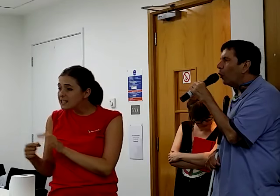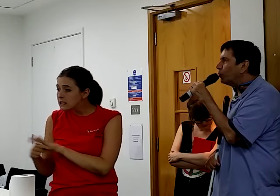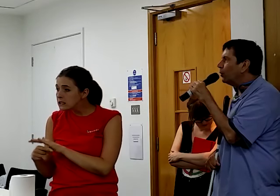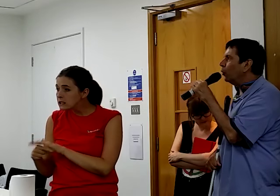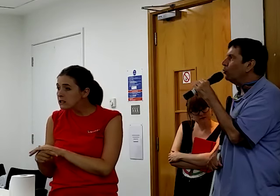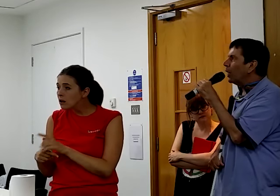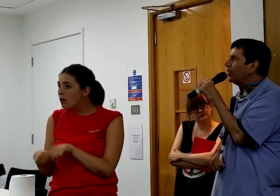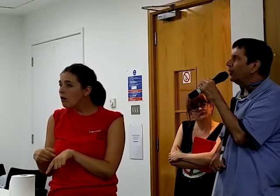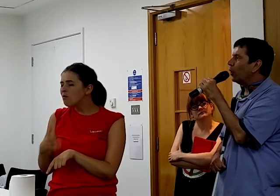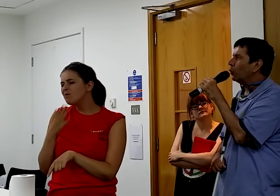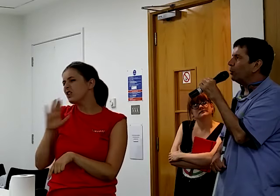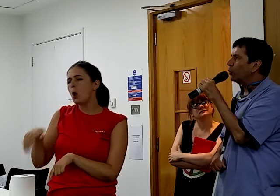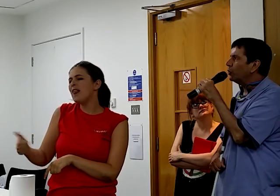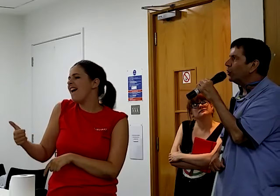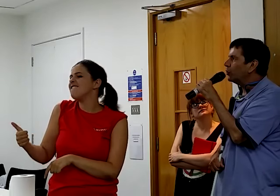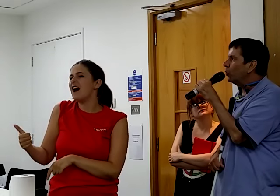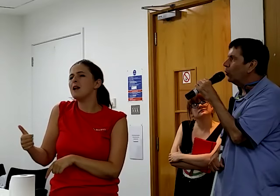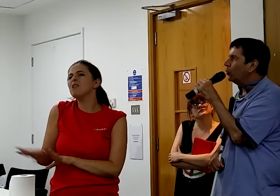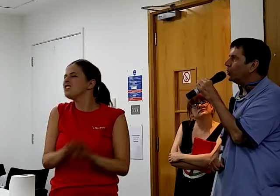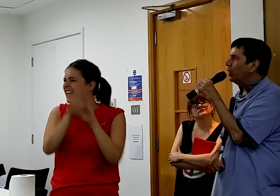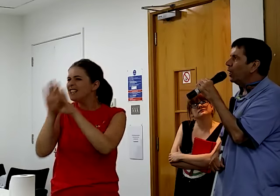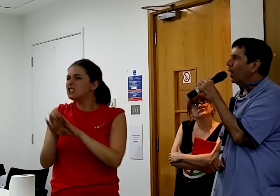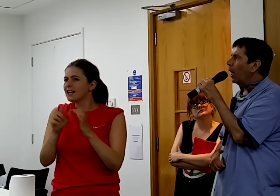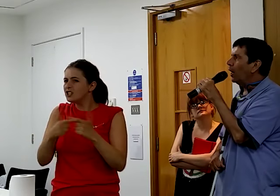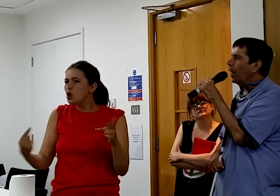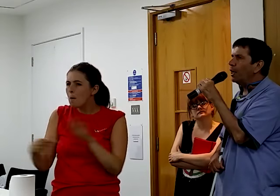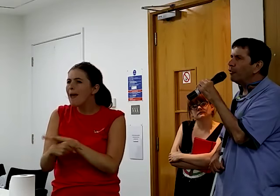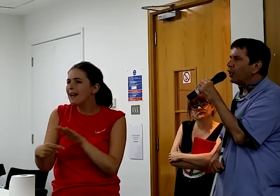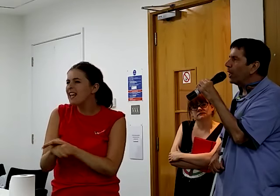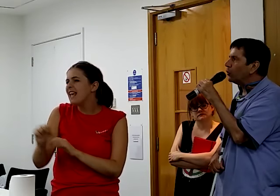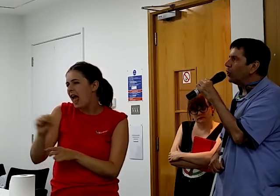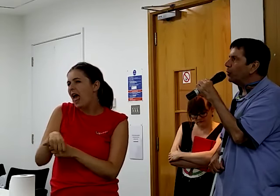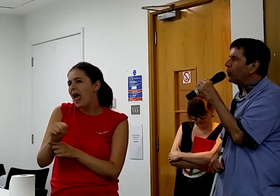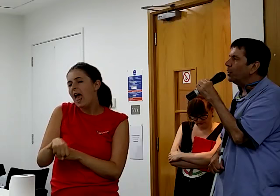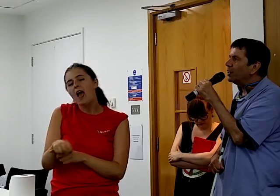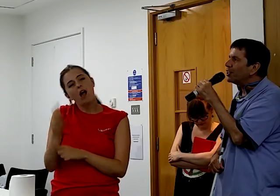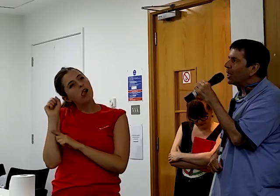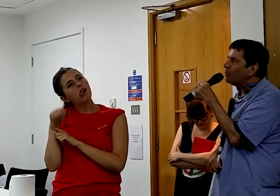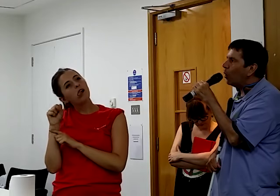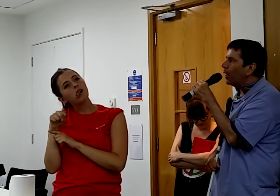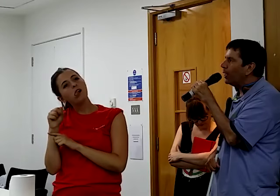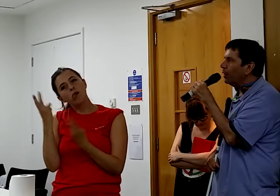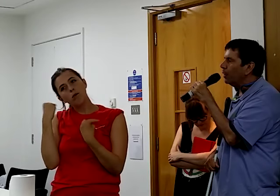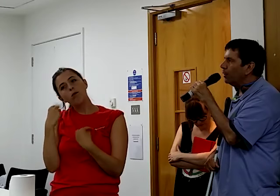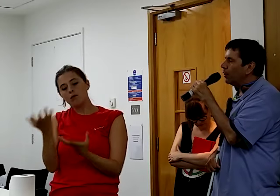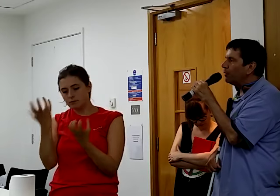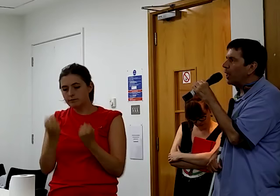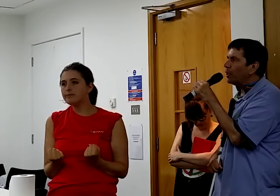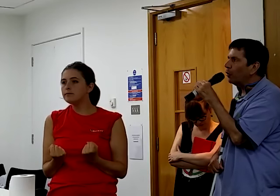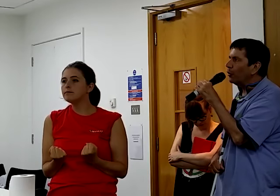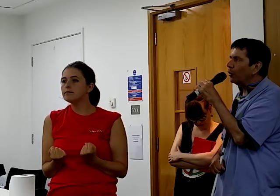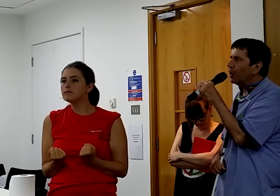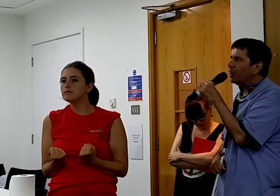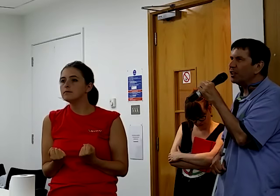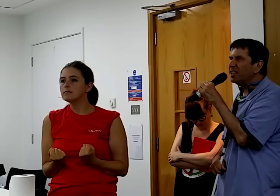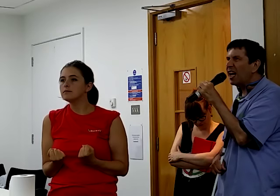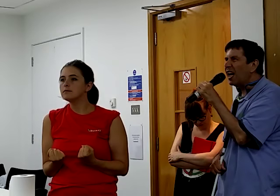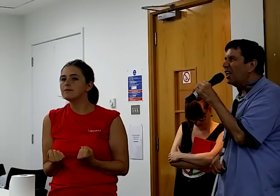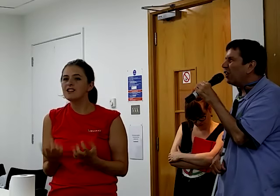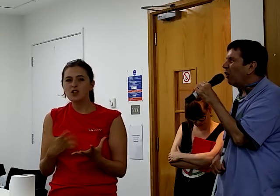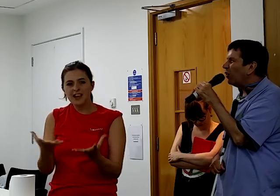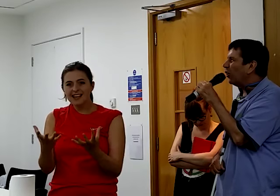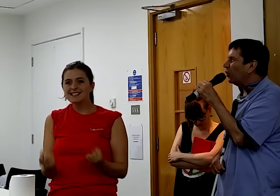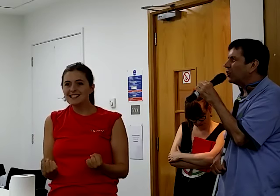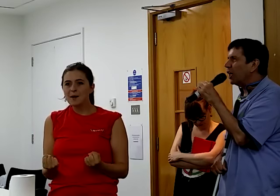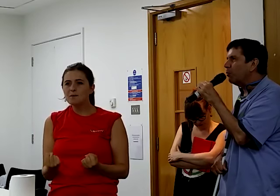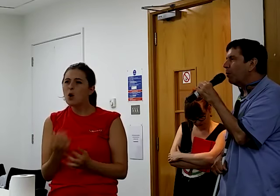same hospital and running the hospitals and the schools and everything else that we're doing. In the same way that they've taken on ideas that,